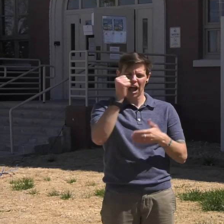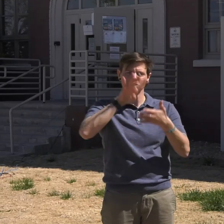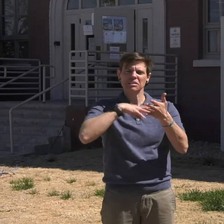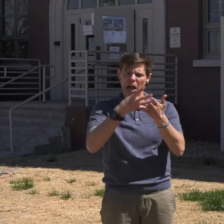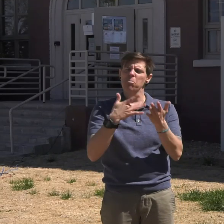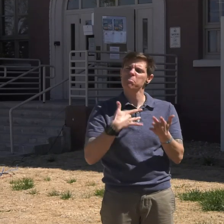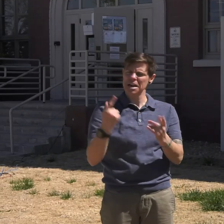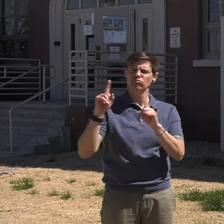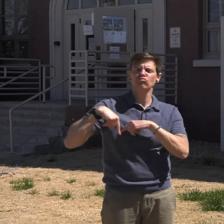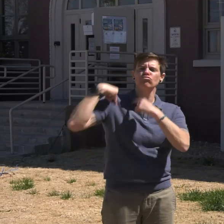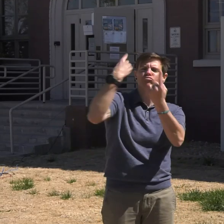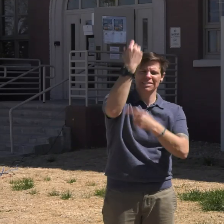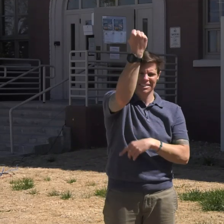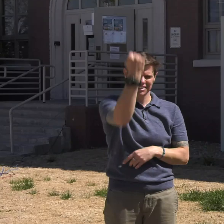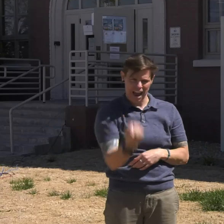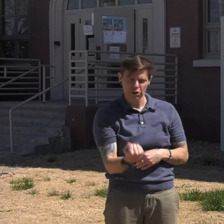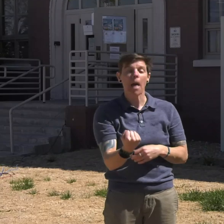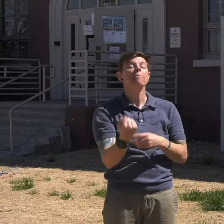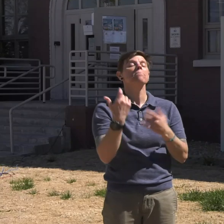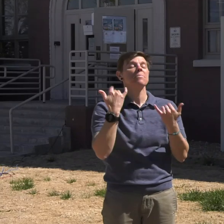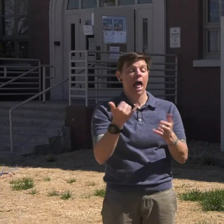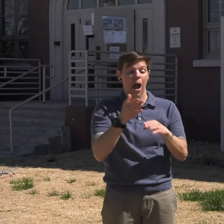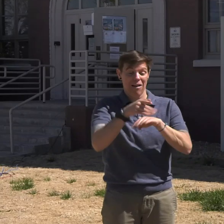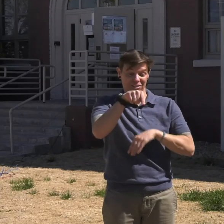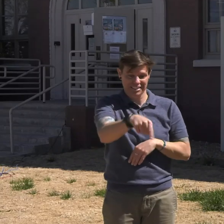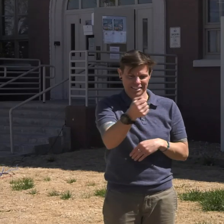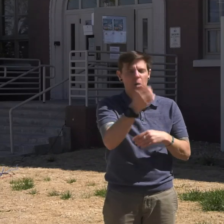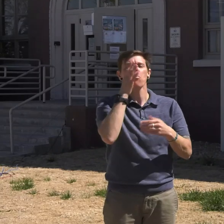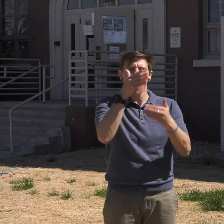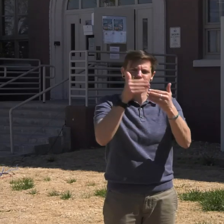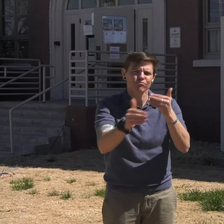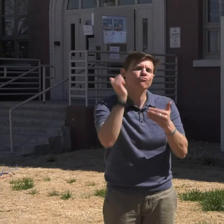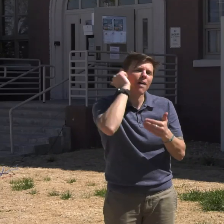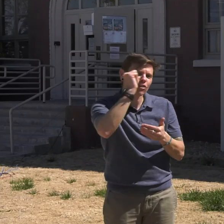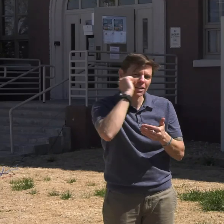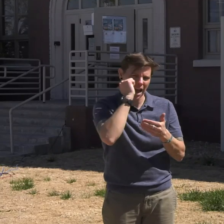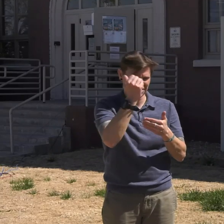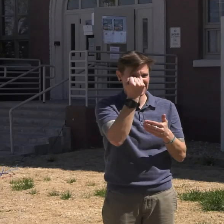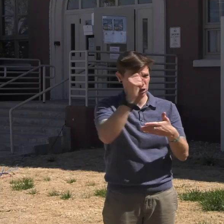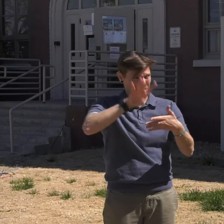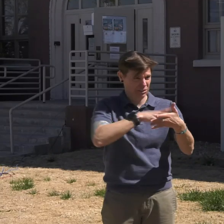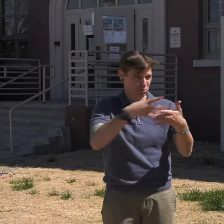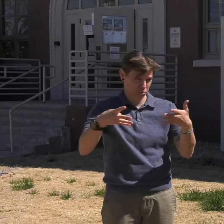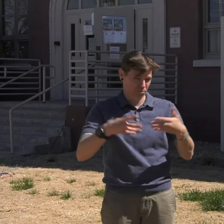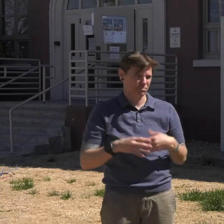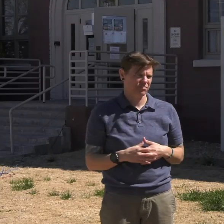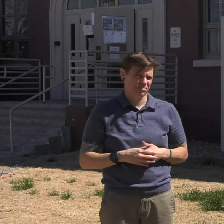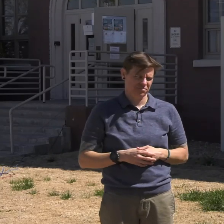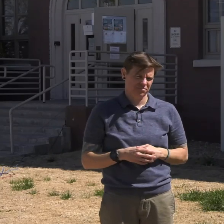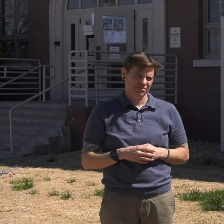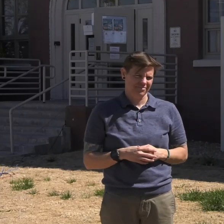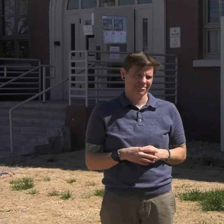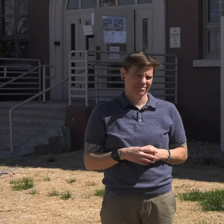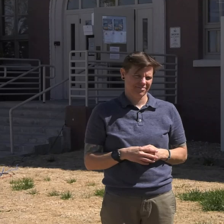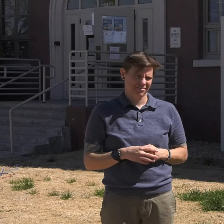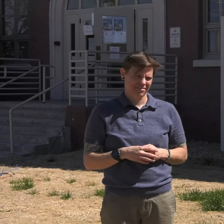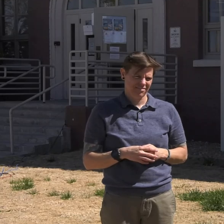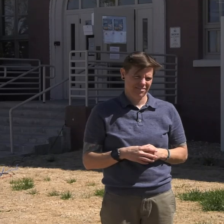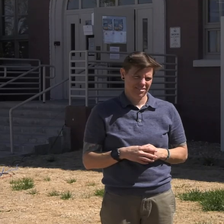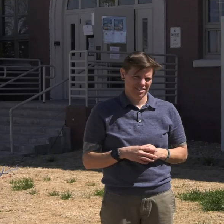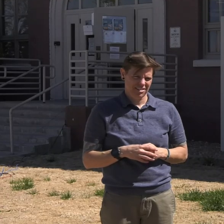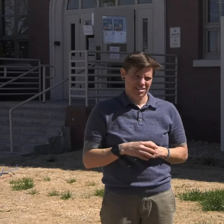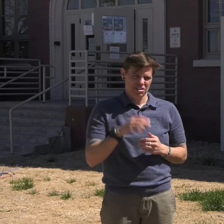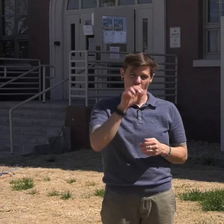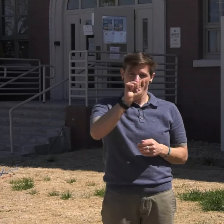going to be operational, at least for the time being, every day going forward, starting this weekend. Also related to this, the art project will stop this